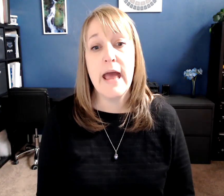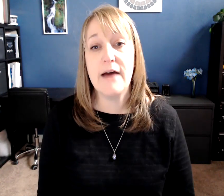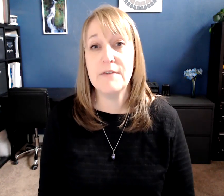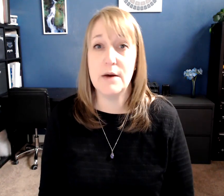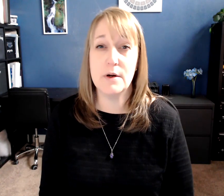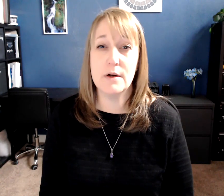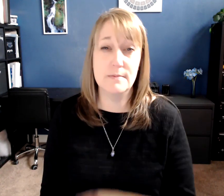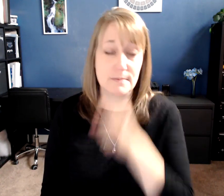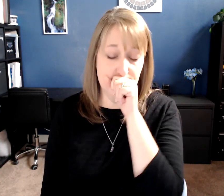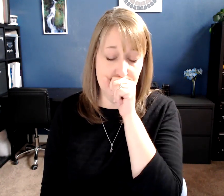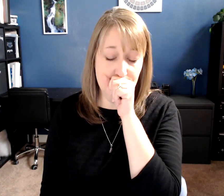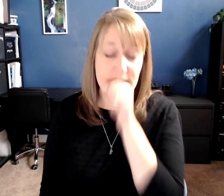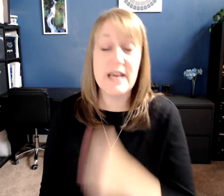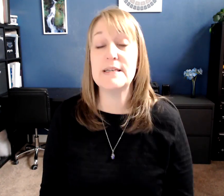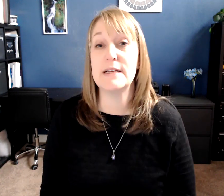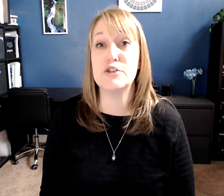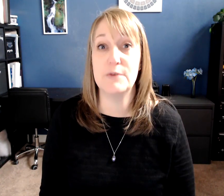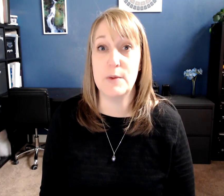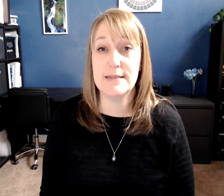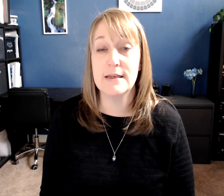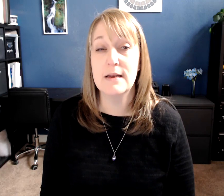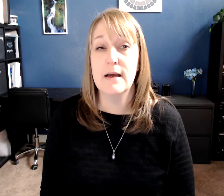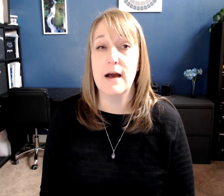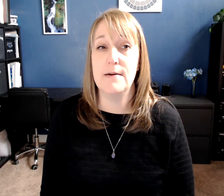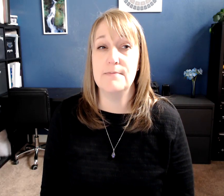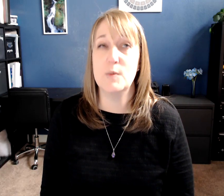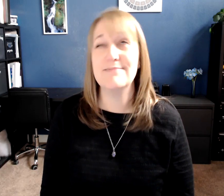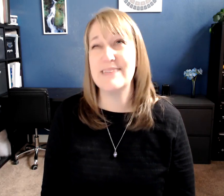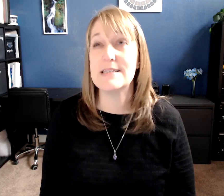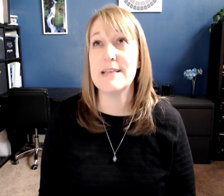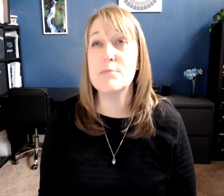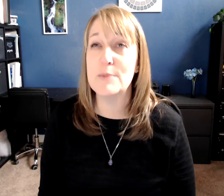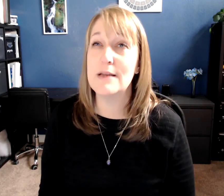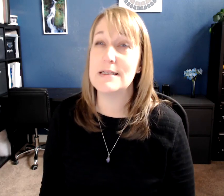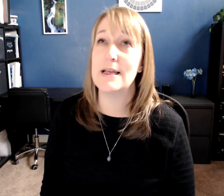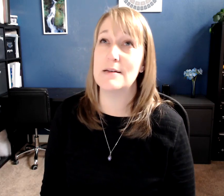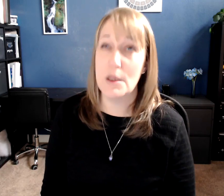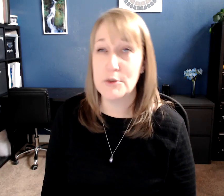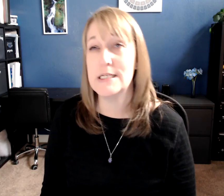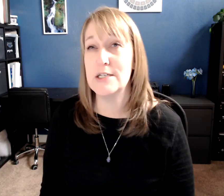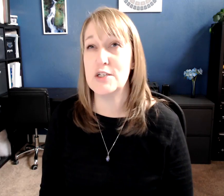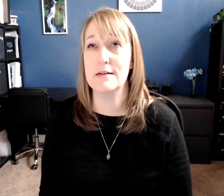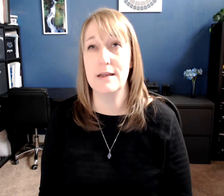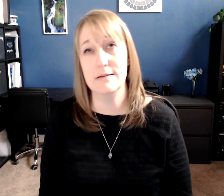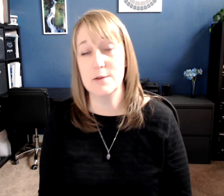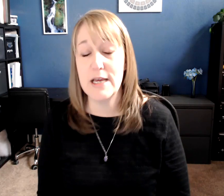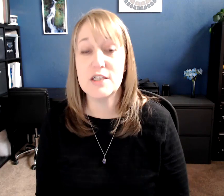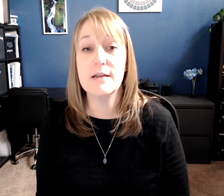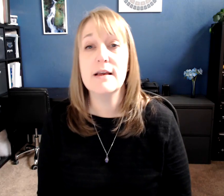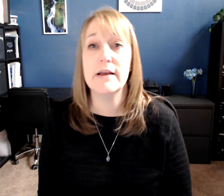Half an hour can be signed 2 different ways. Well, it's the same movement and palm orientation and location. It's